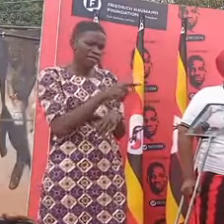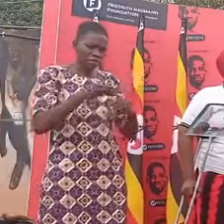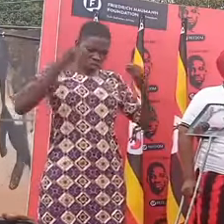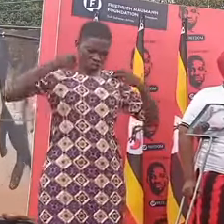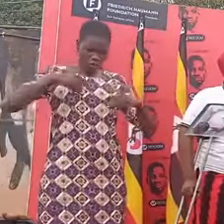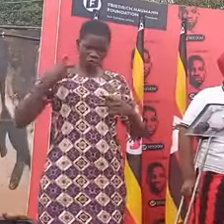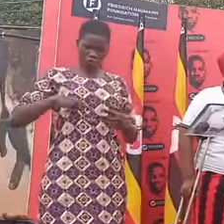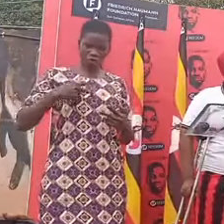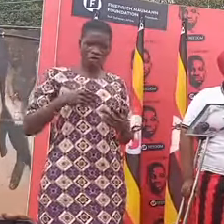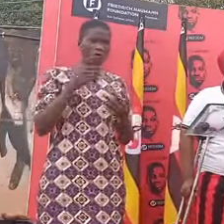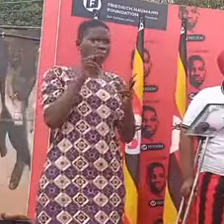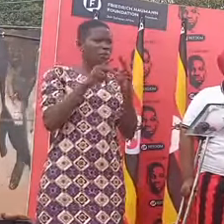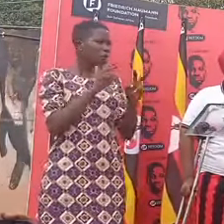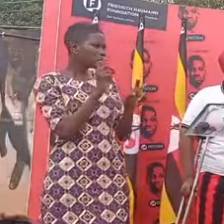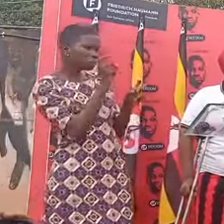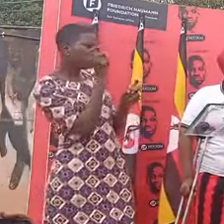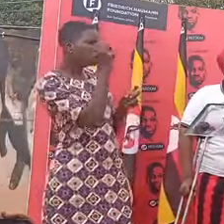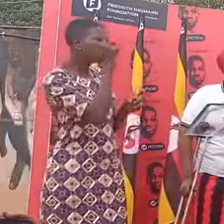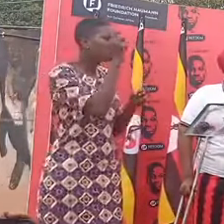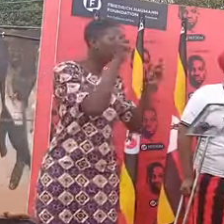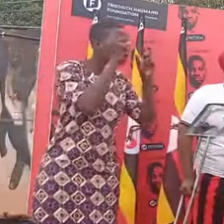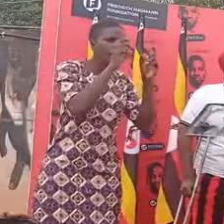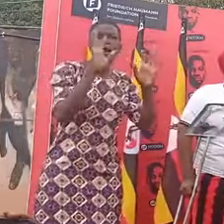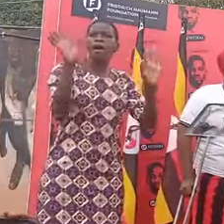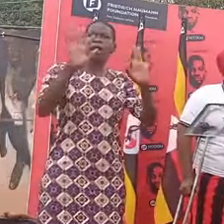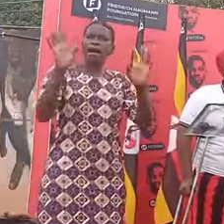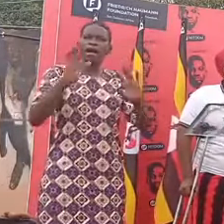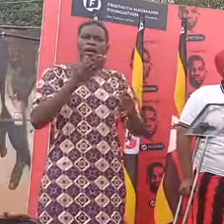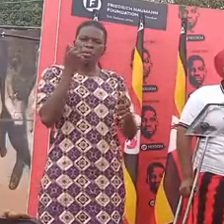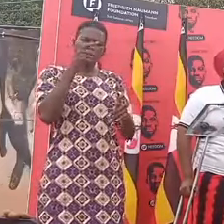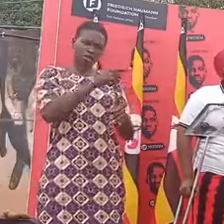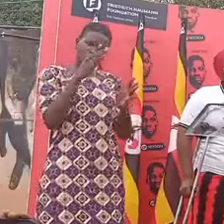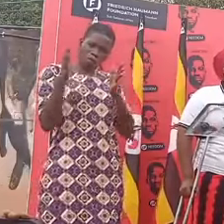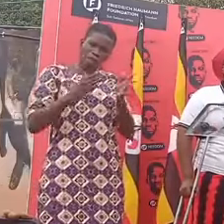n'abamagye abeefudde nkibo bannantabango